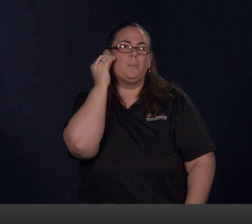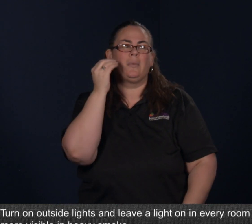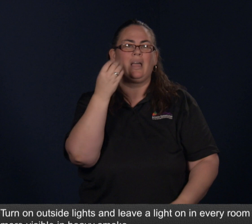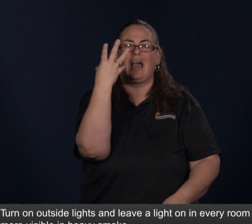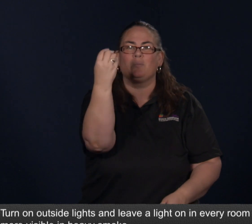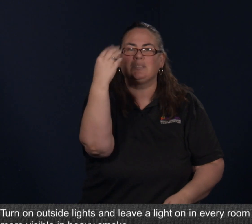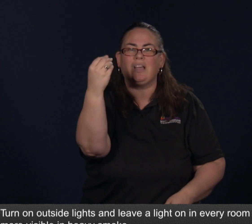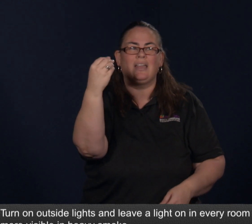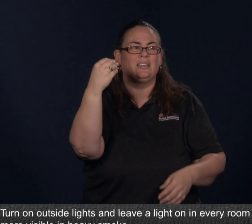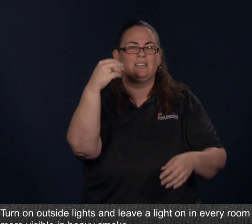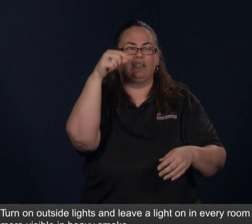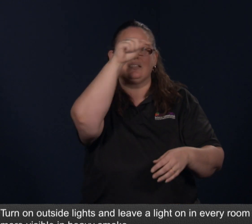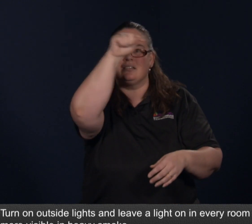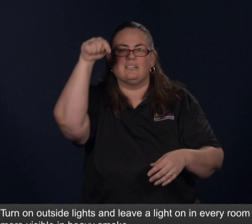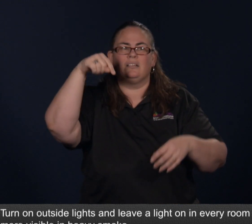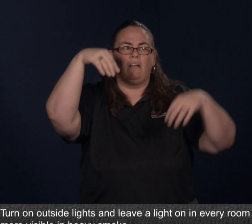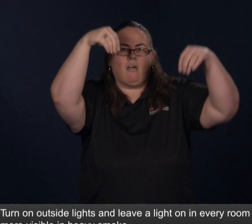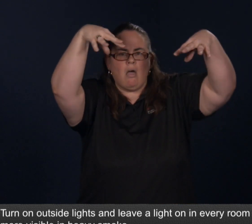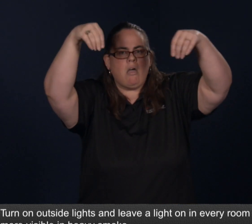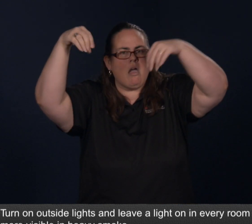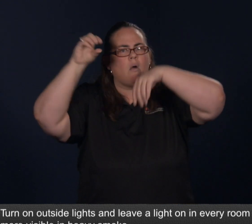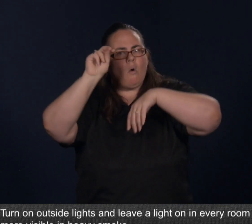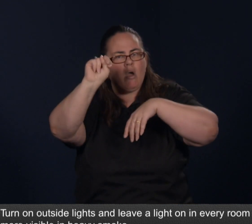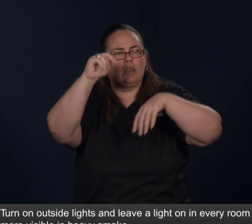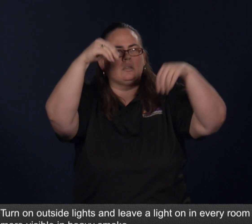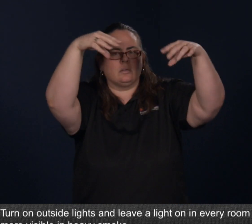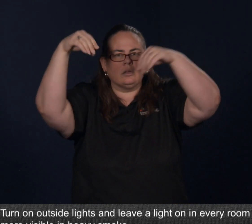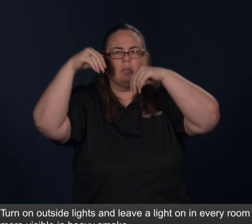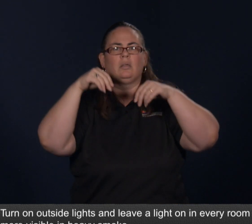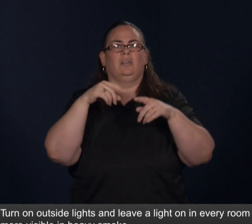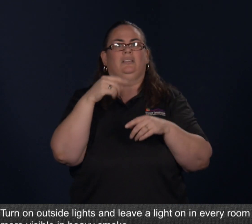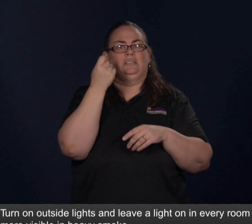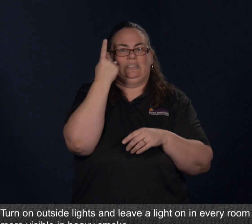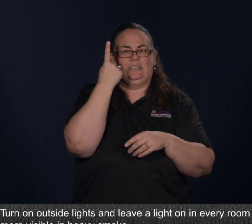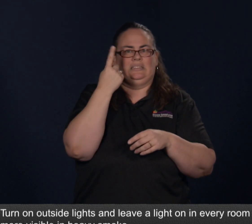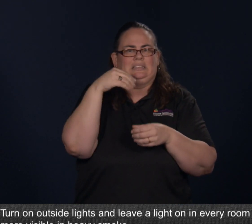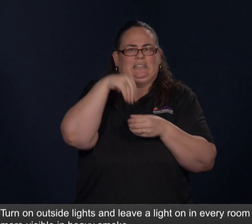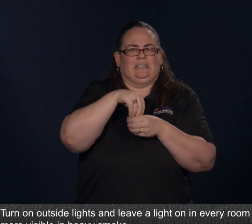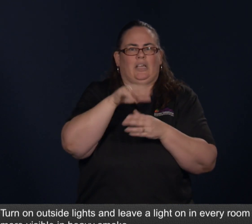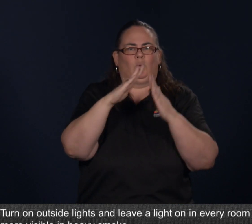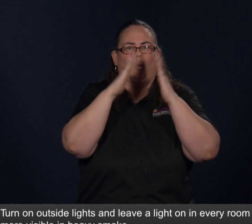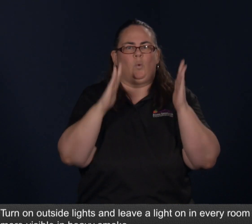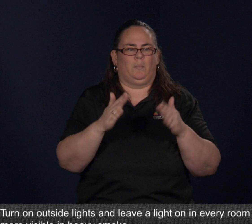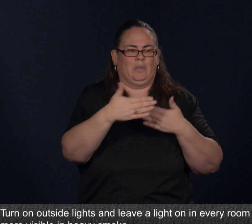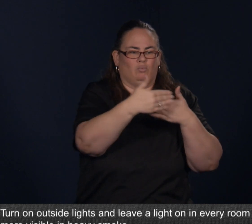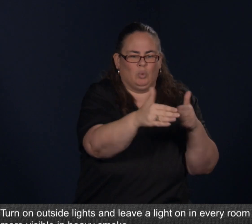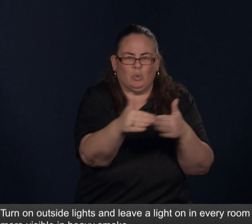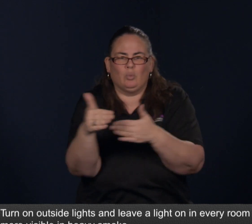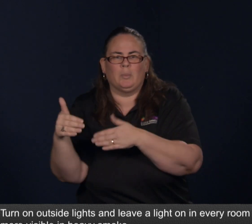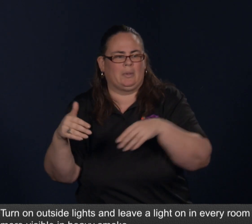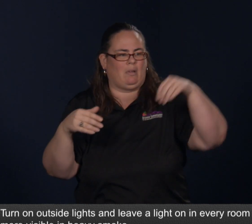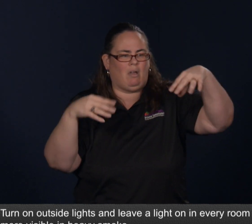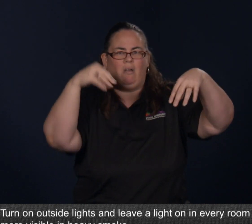Turn on outside lights and leave a light on in every room to make the house more visible in heavy smoke. August that